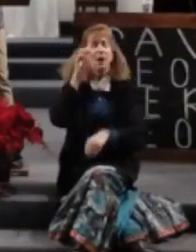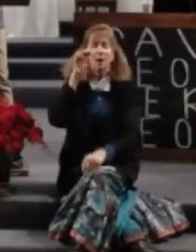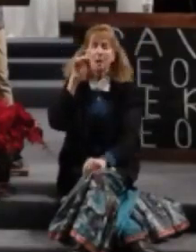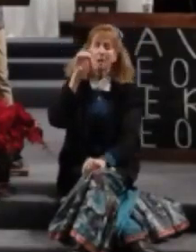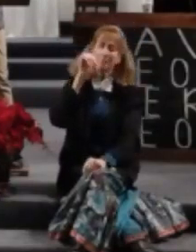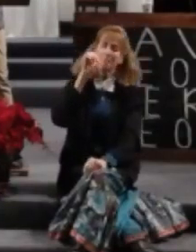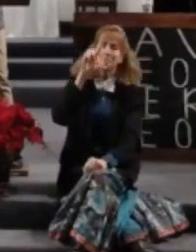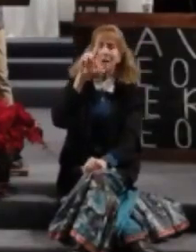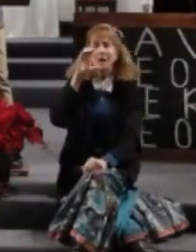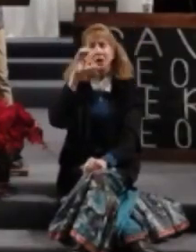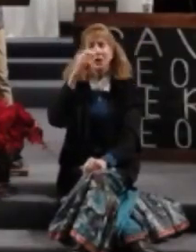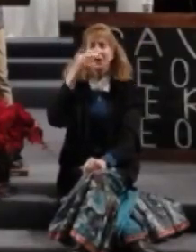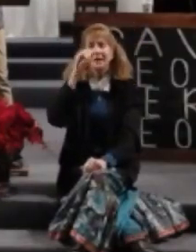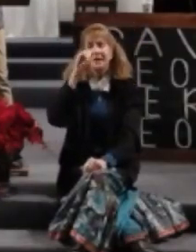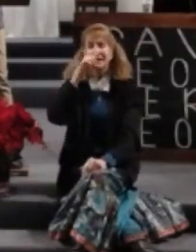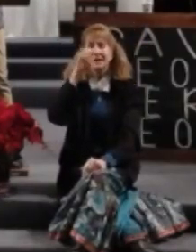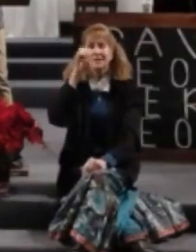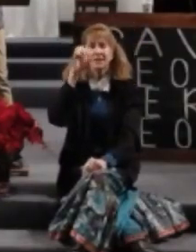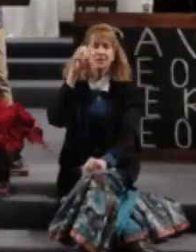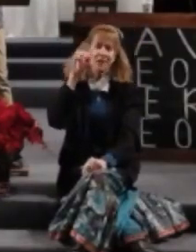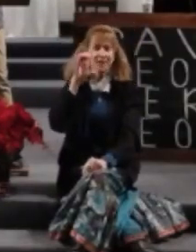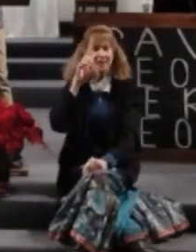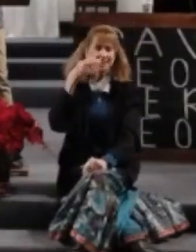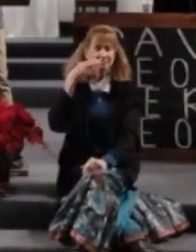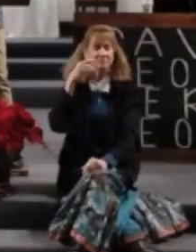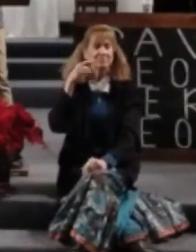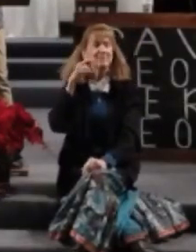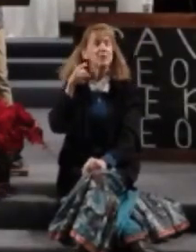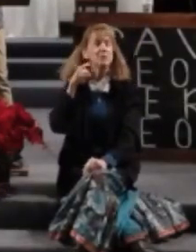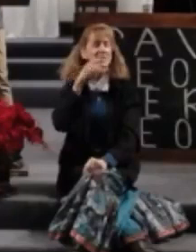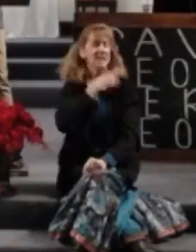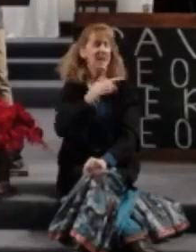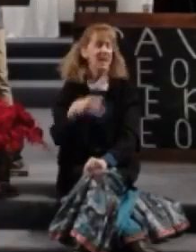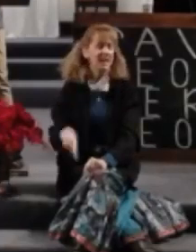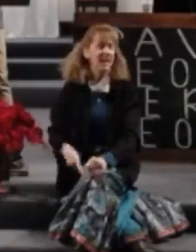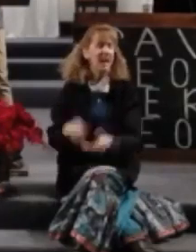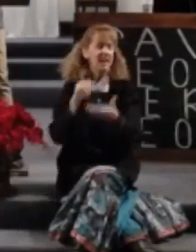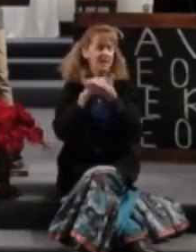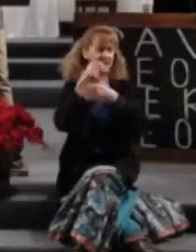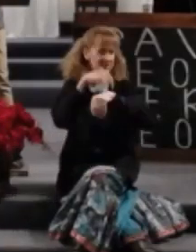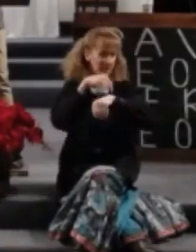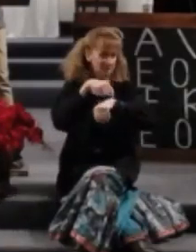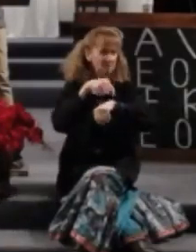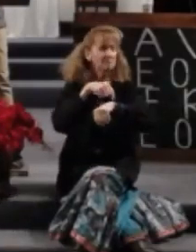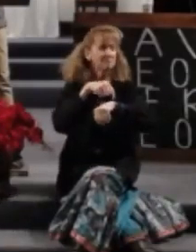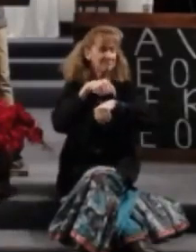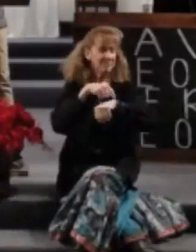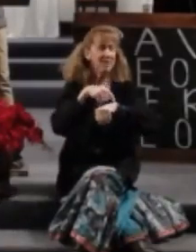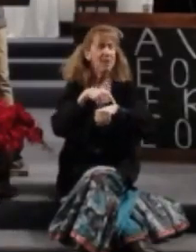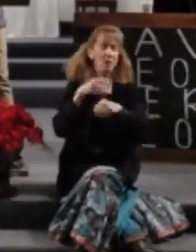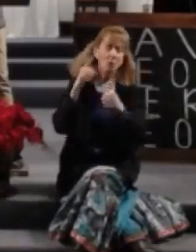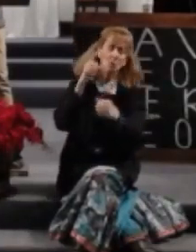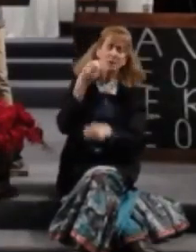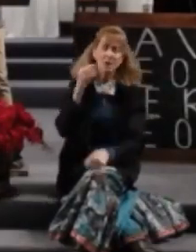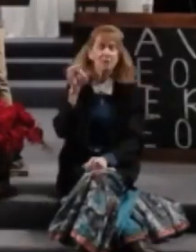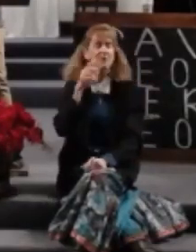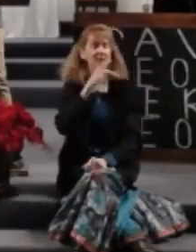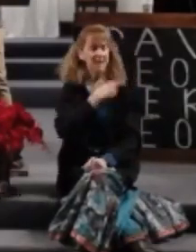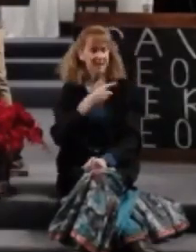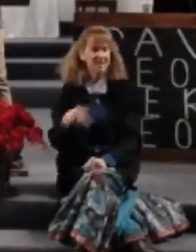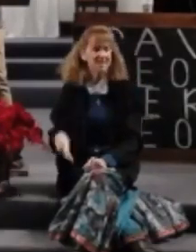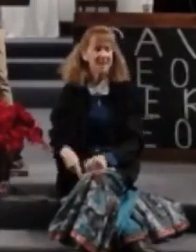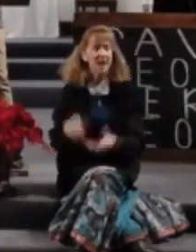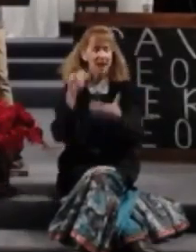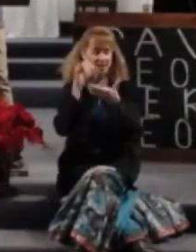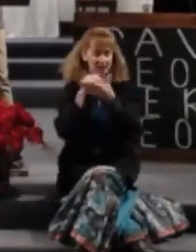was a king. He was the king of Salem, but he was also a priest, about the first one mentioned in the